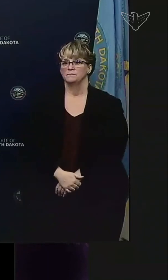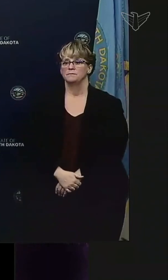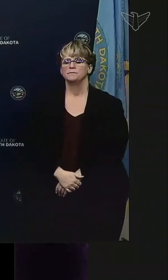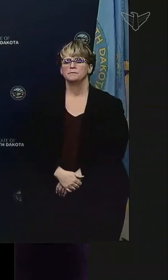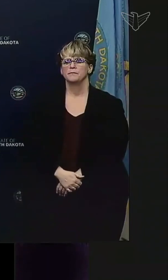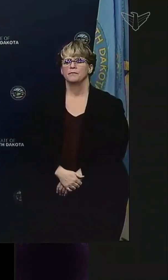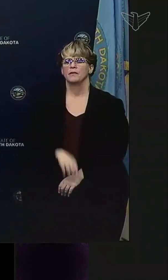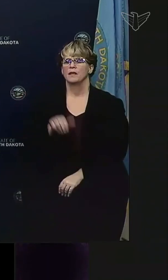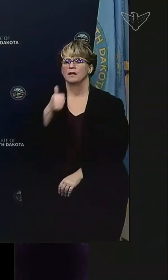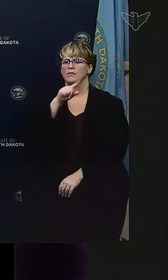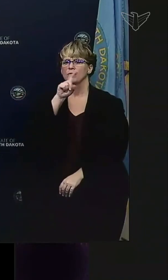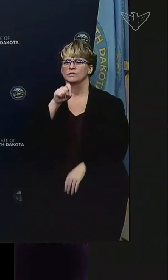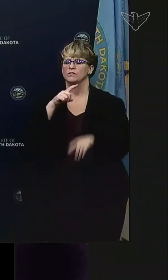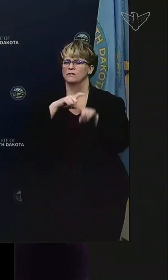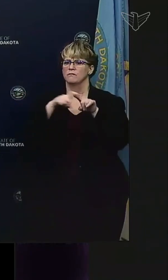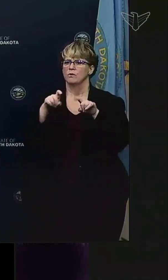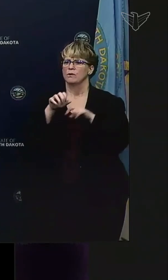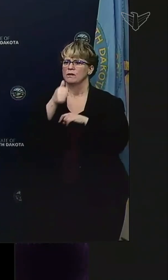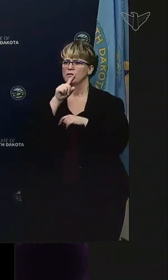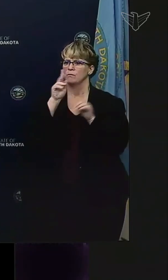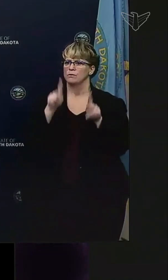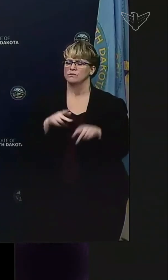Let's go to the next question on the phone.